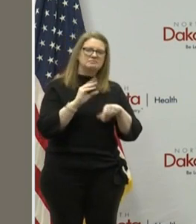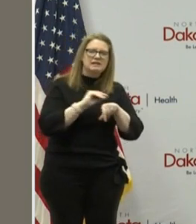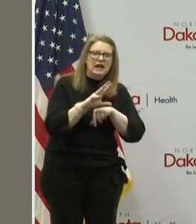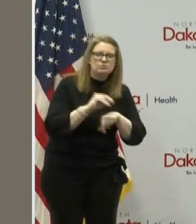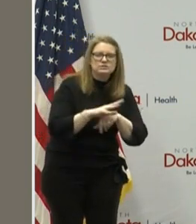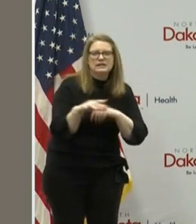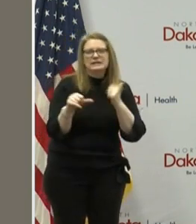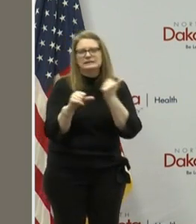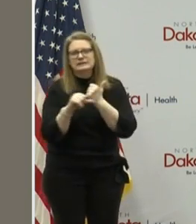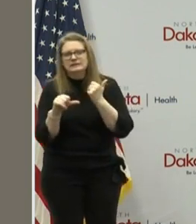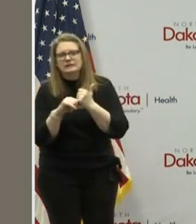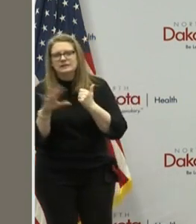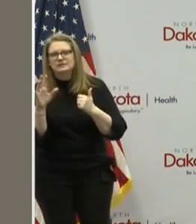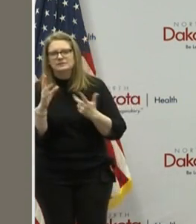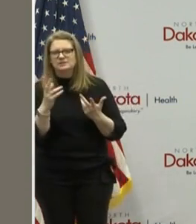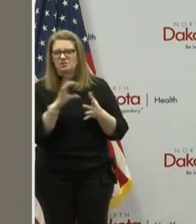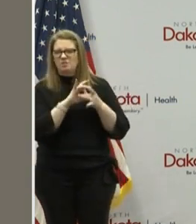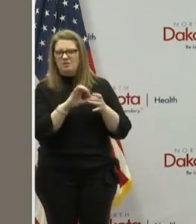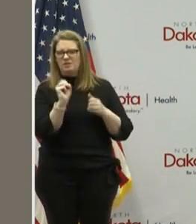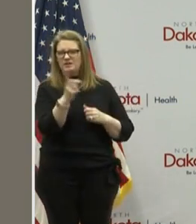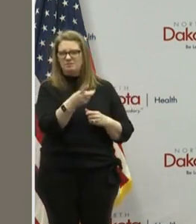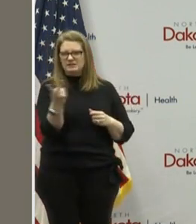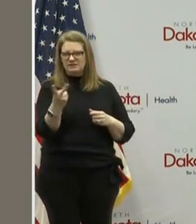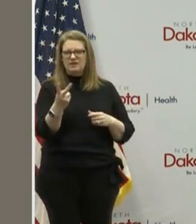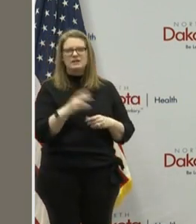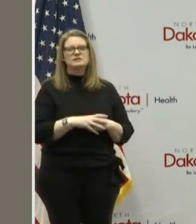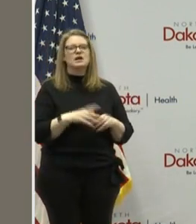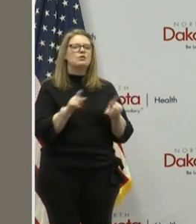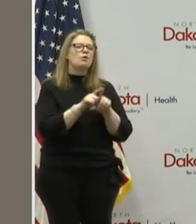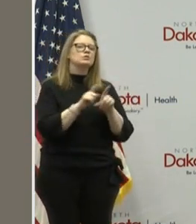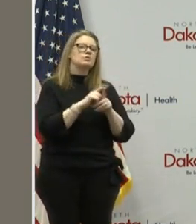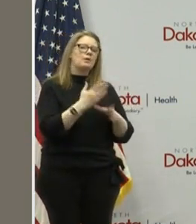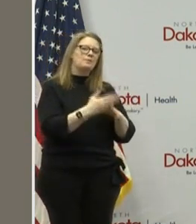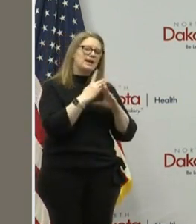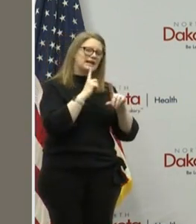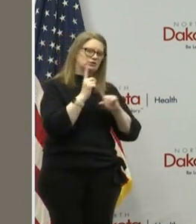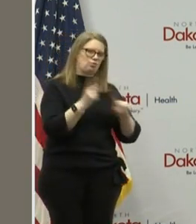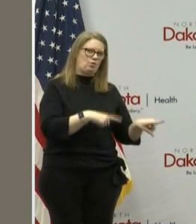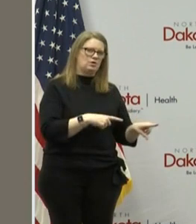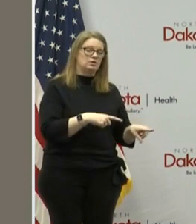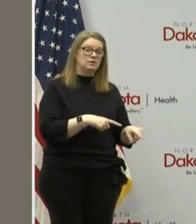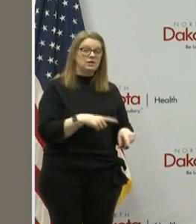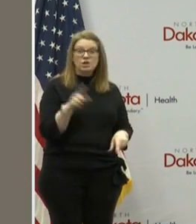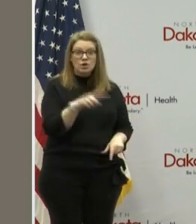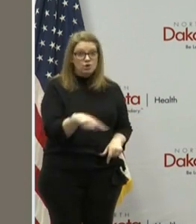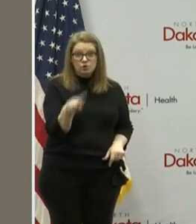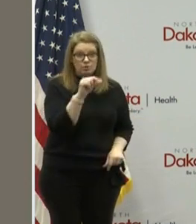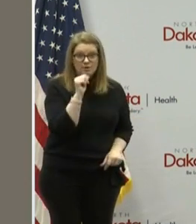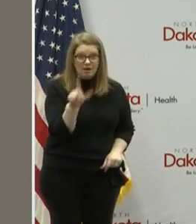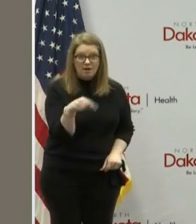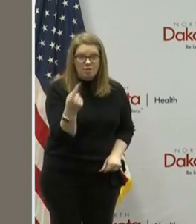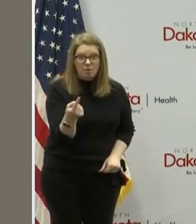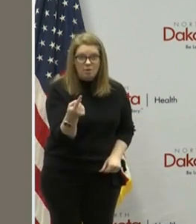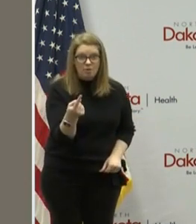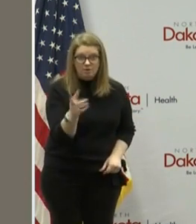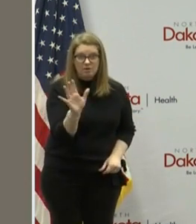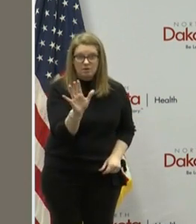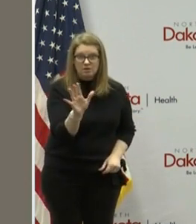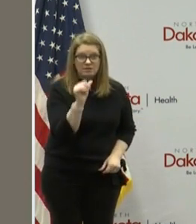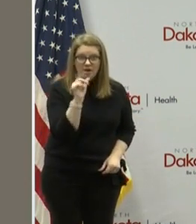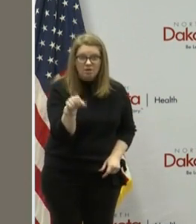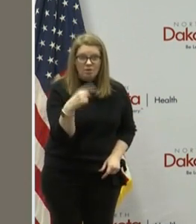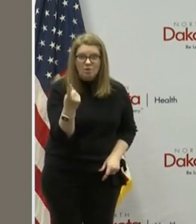and assistance about getting protection orders or more. Remember that you're not alone during this time period. There are service and supports